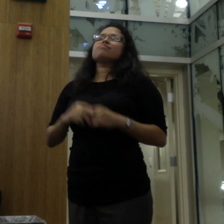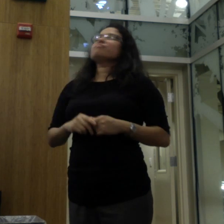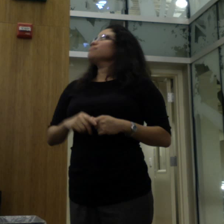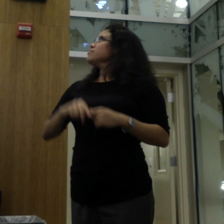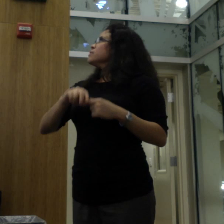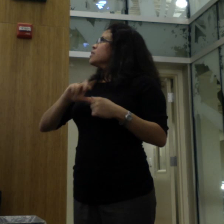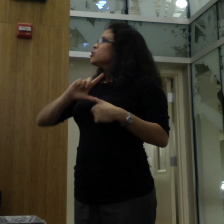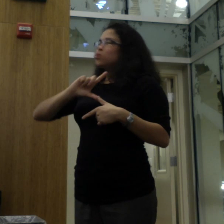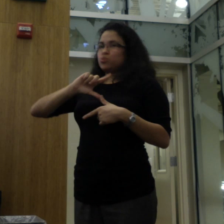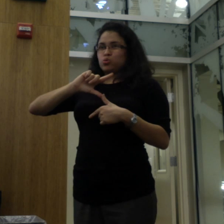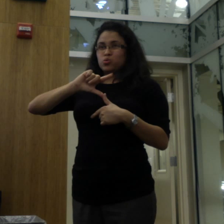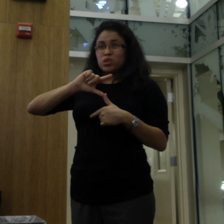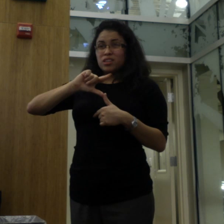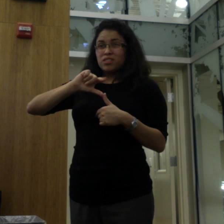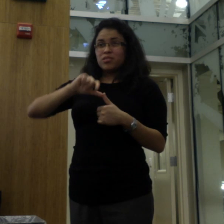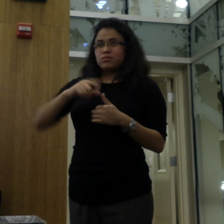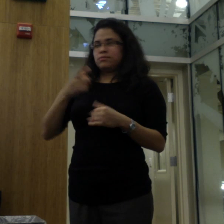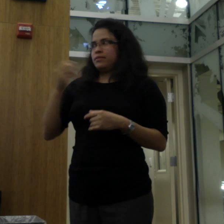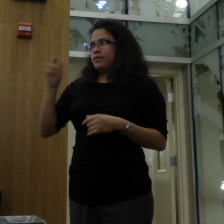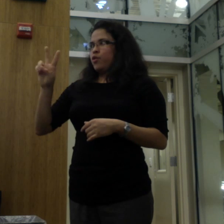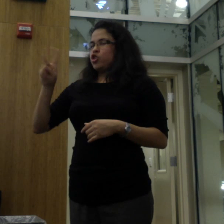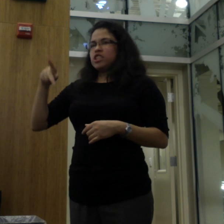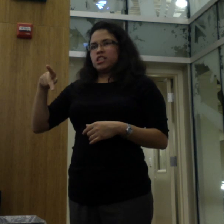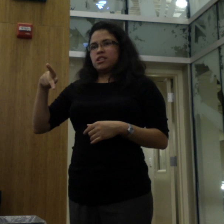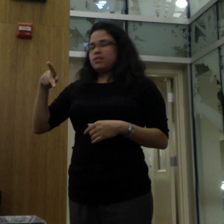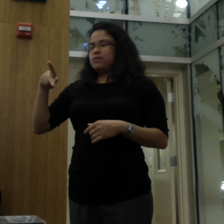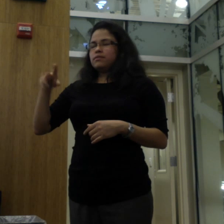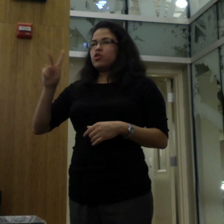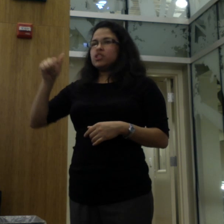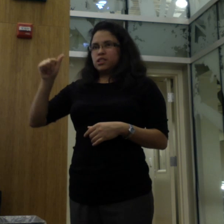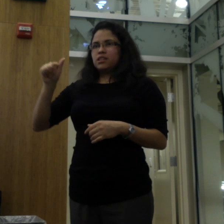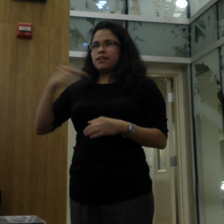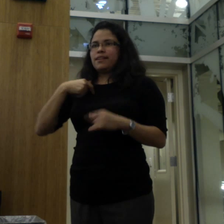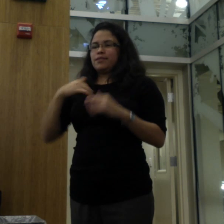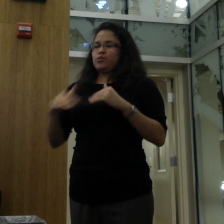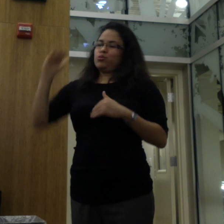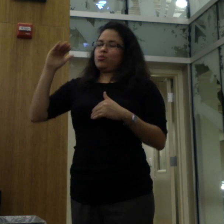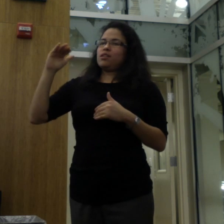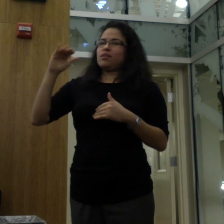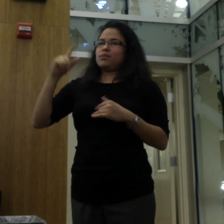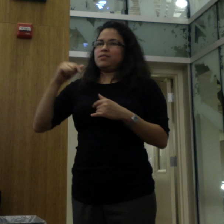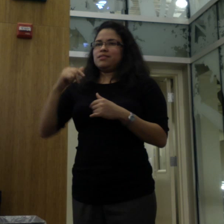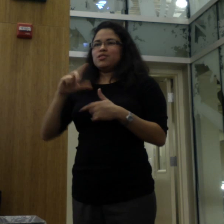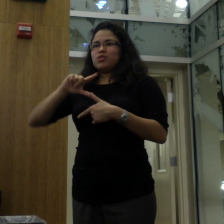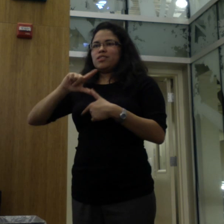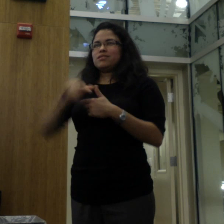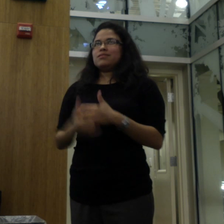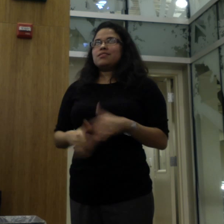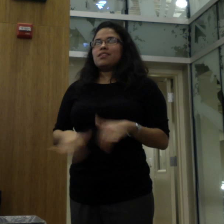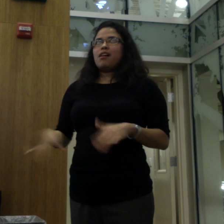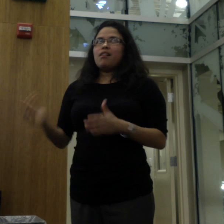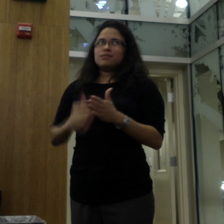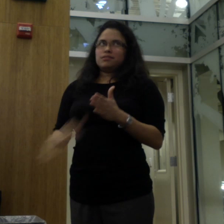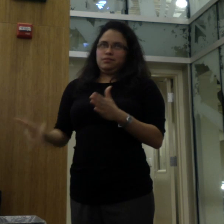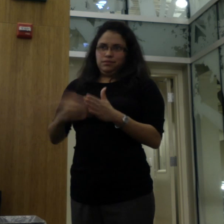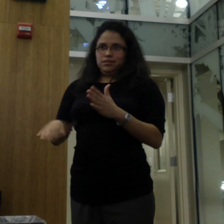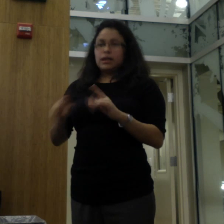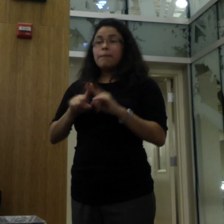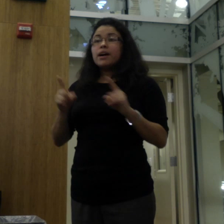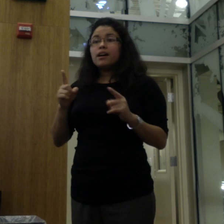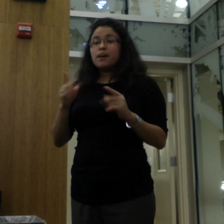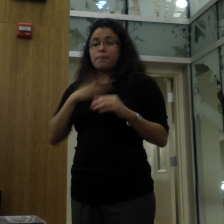tornado. I grew up in Virginia. We used to have tornadoes there quite a bit. They used to come through my neighborhood, but we had basements